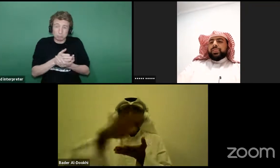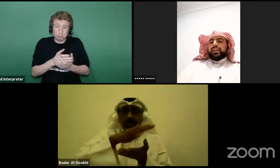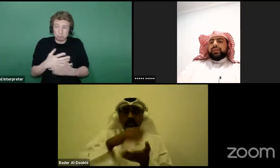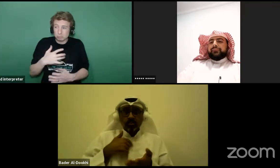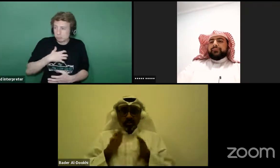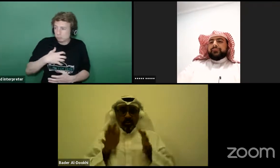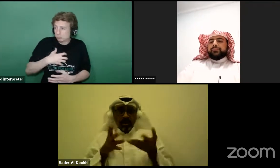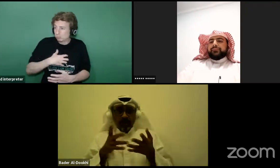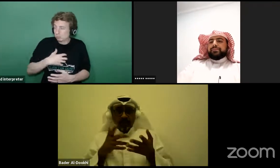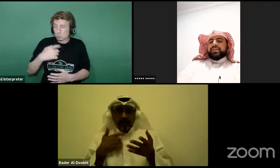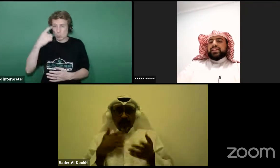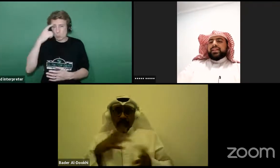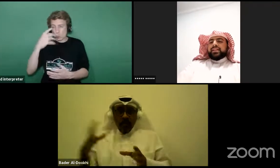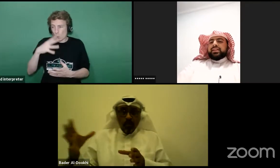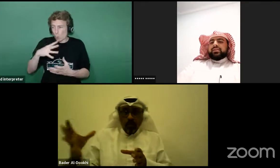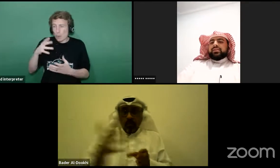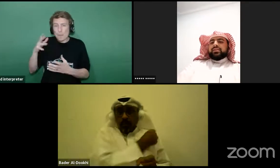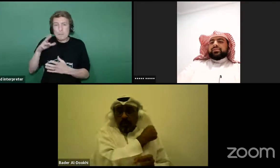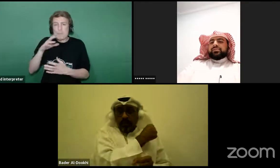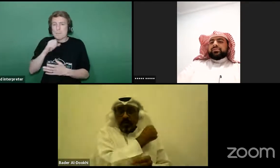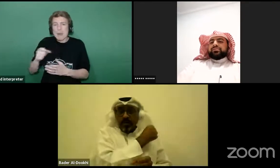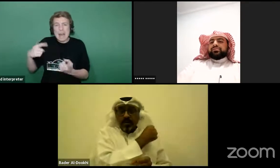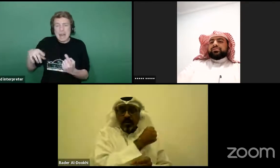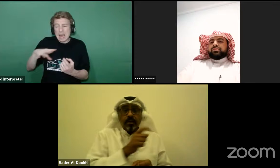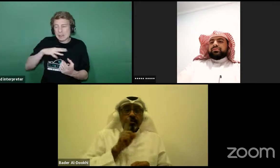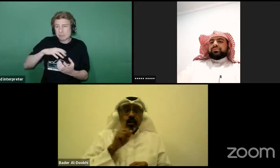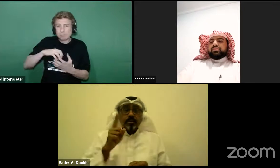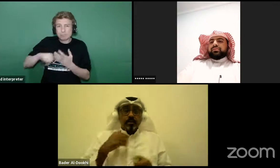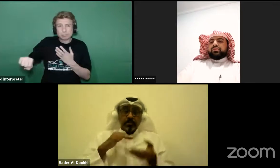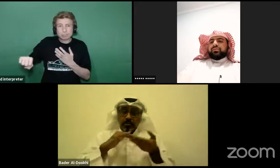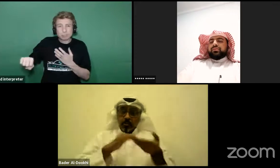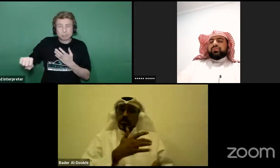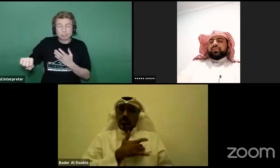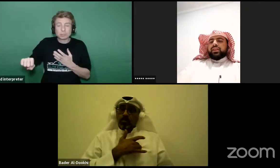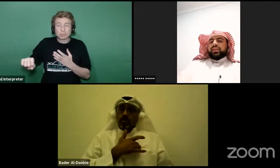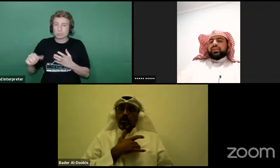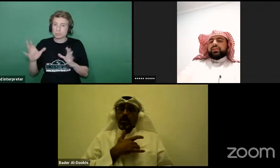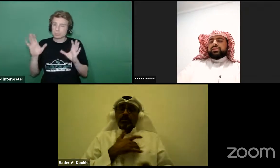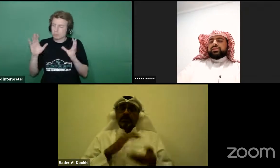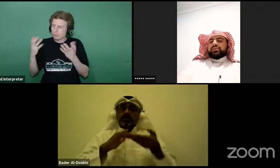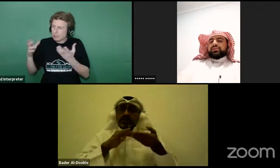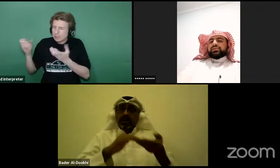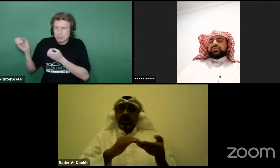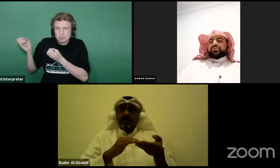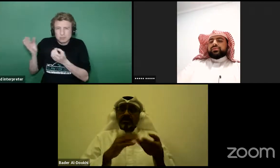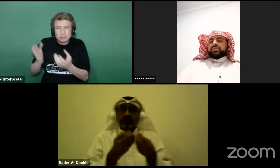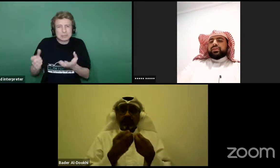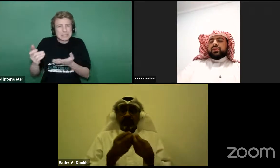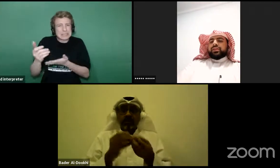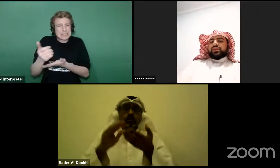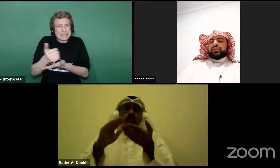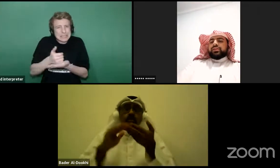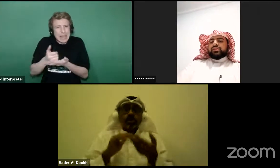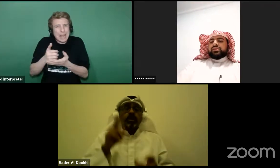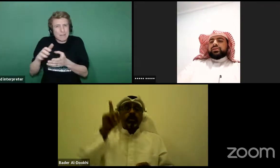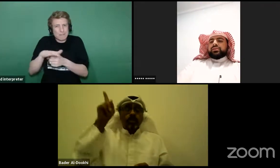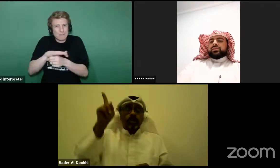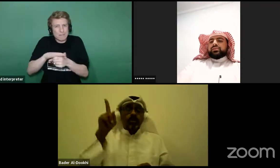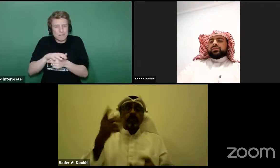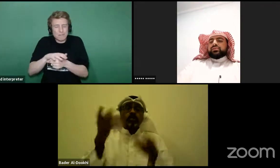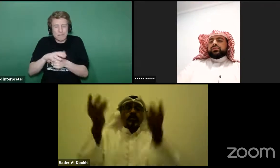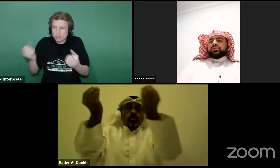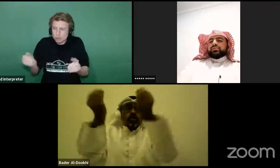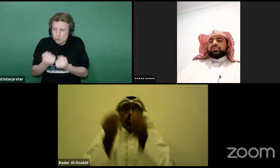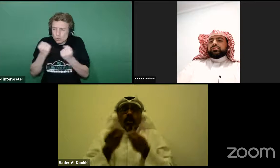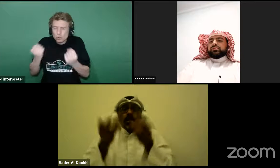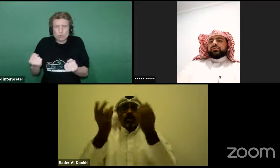might kidnap you. But He provided a safe place for you, strengthened you with His help, and provided you with good